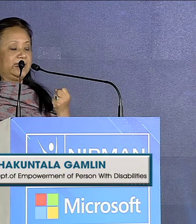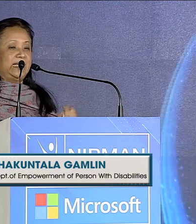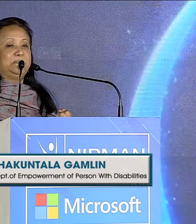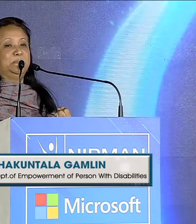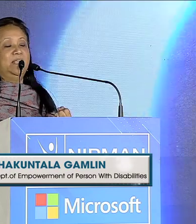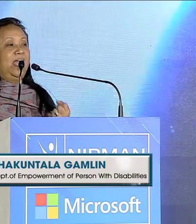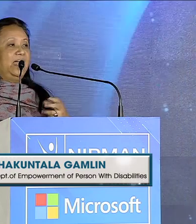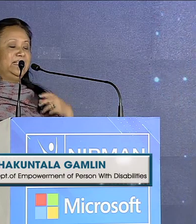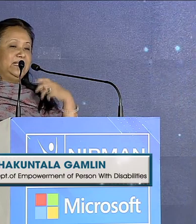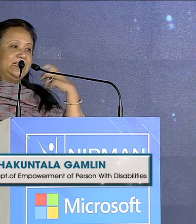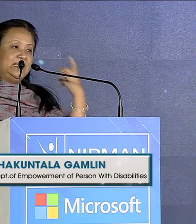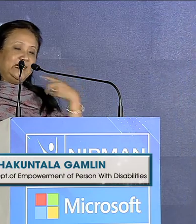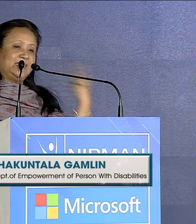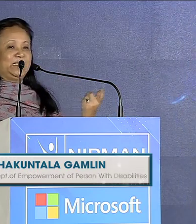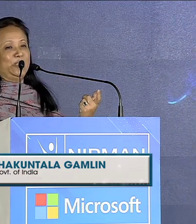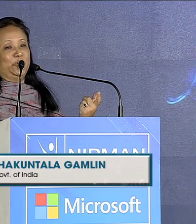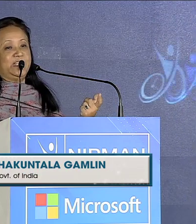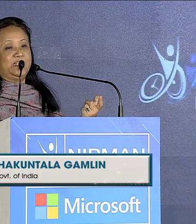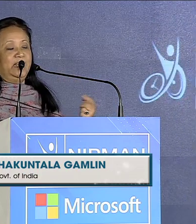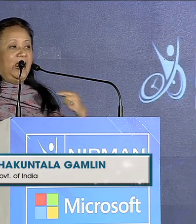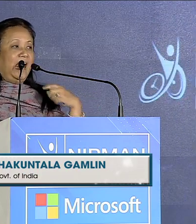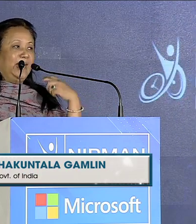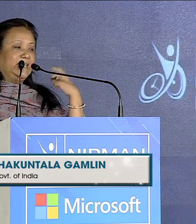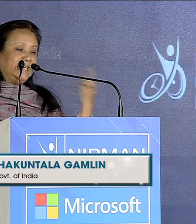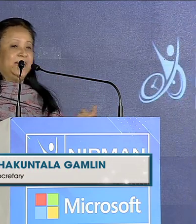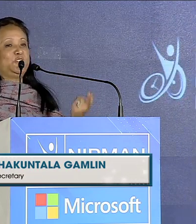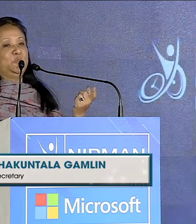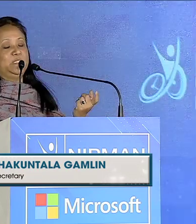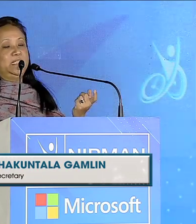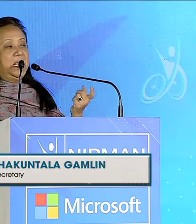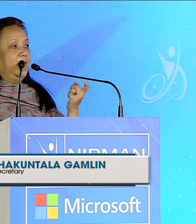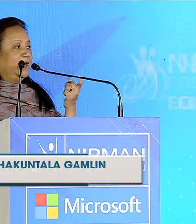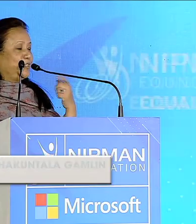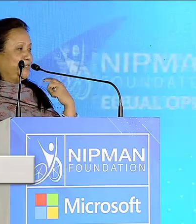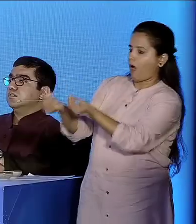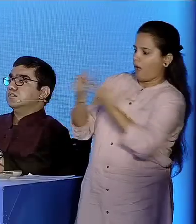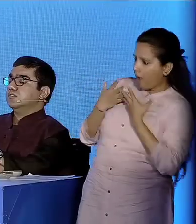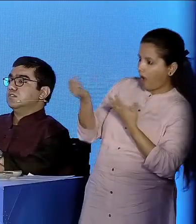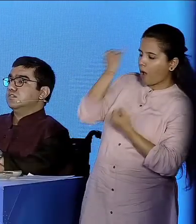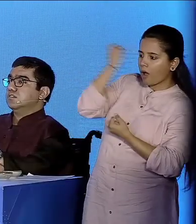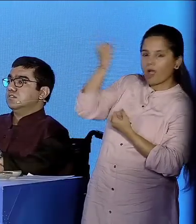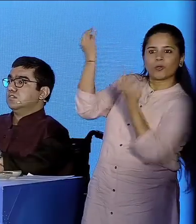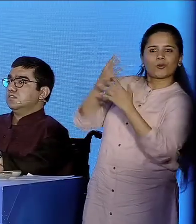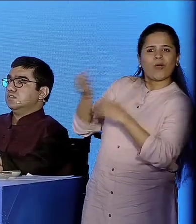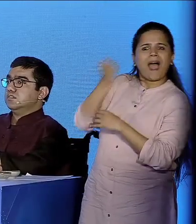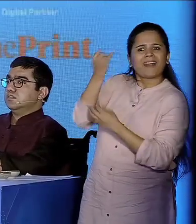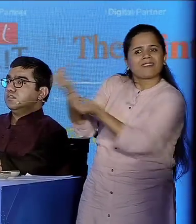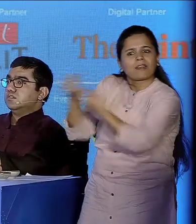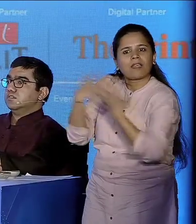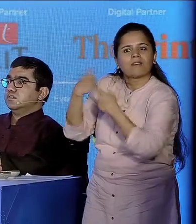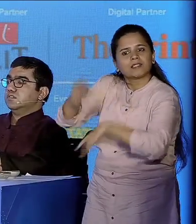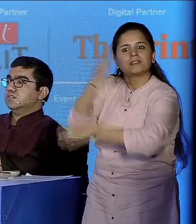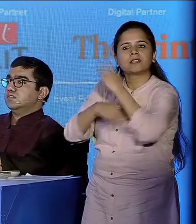technology accessible, I think he is the innovator, and he gives you the the full idea of how